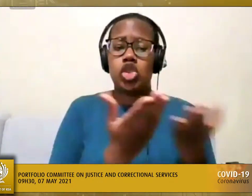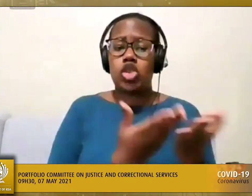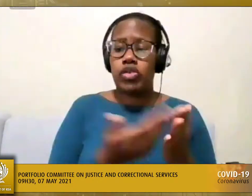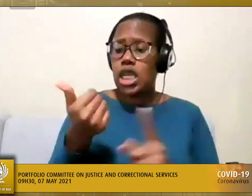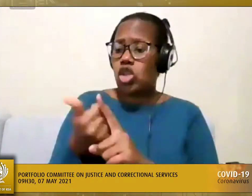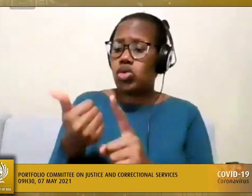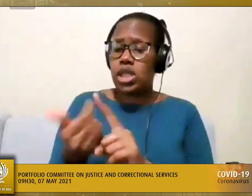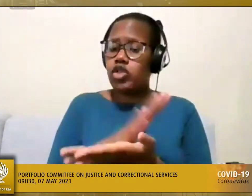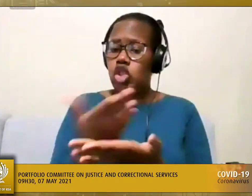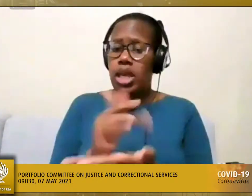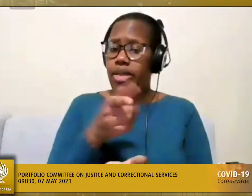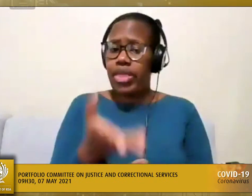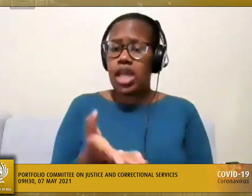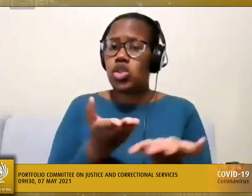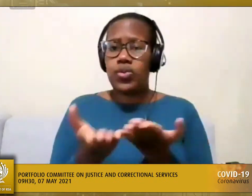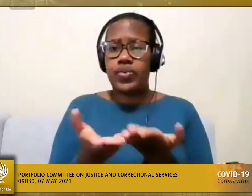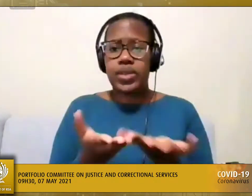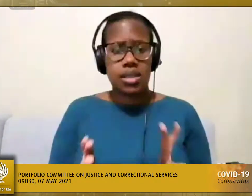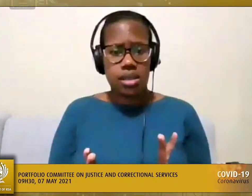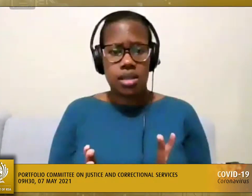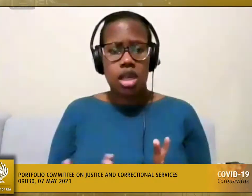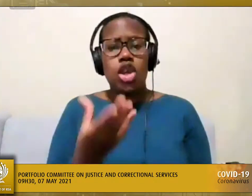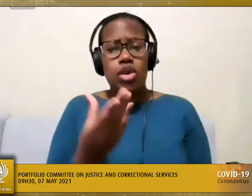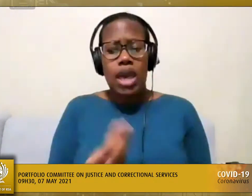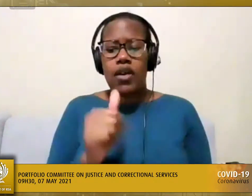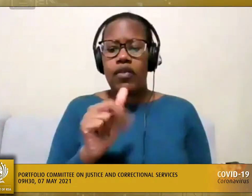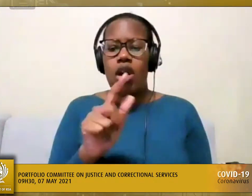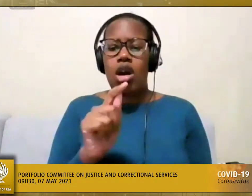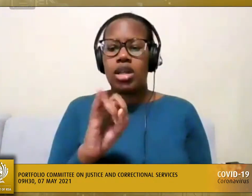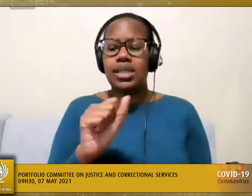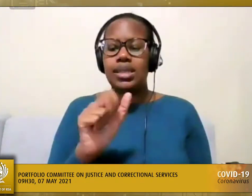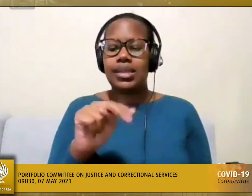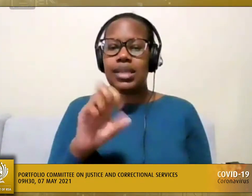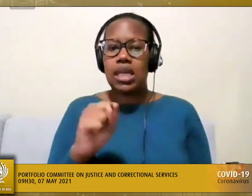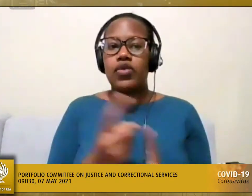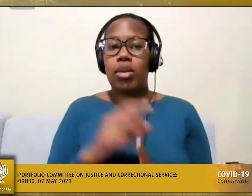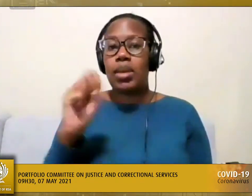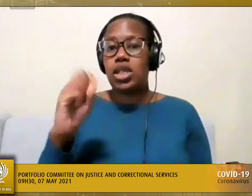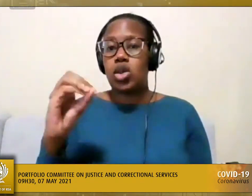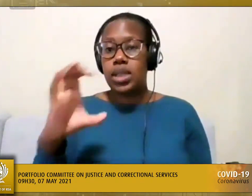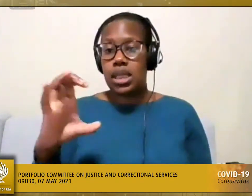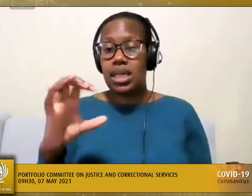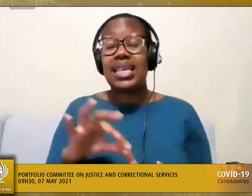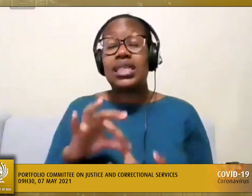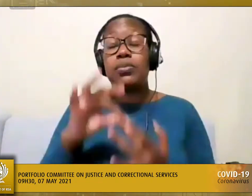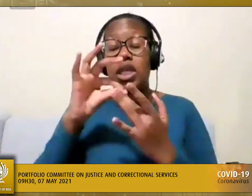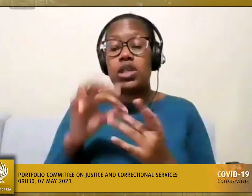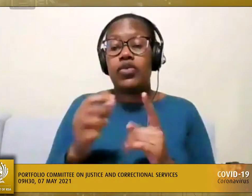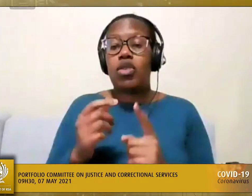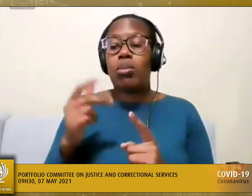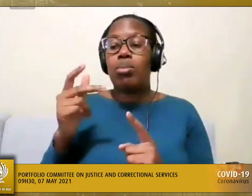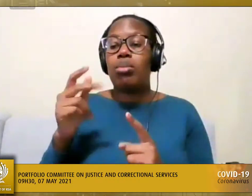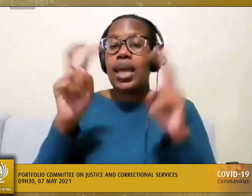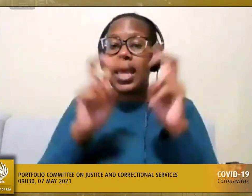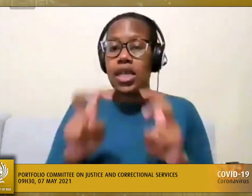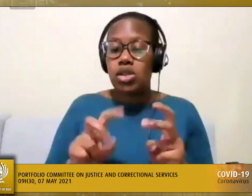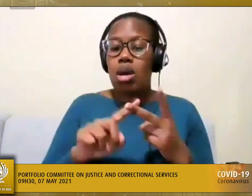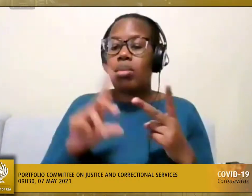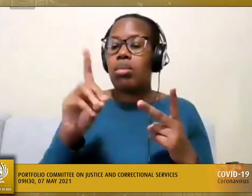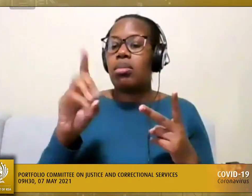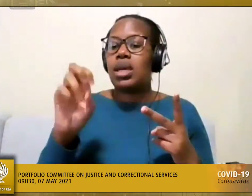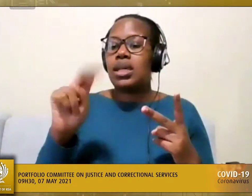Services you have Artisans from the socs especially from transnet eskom and demand